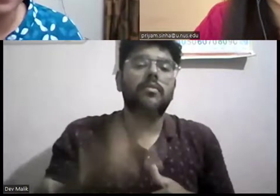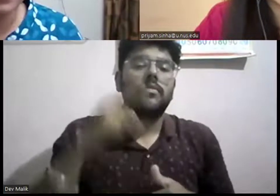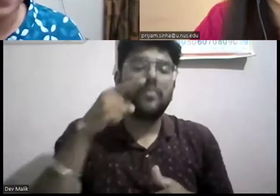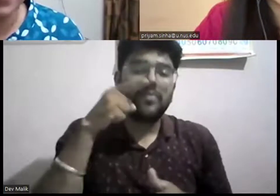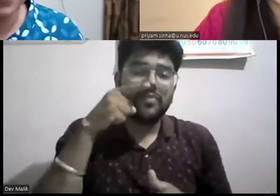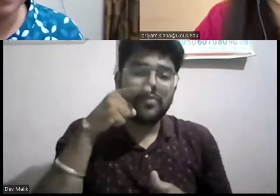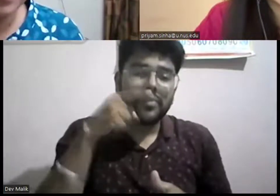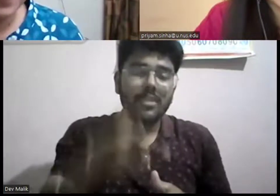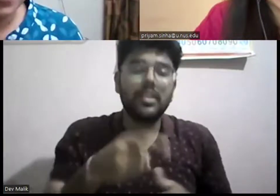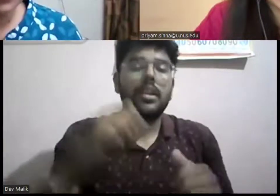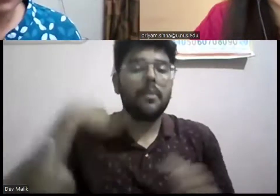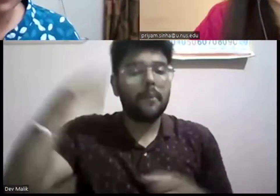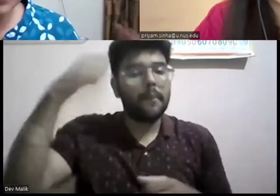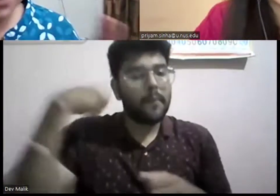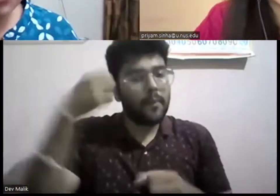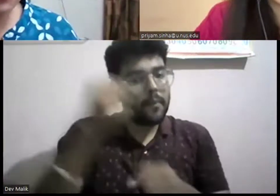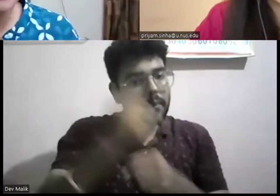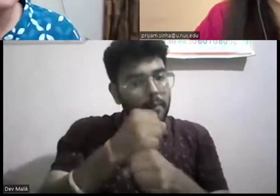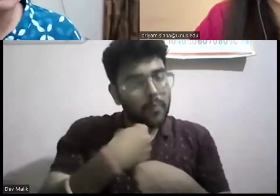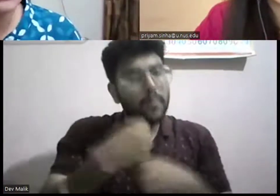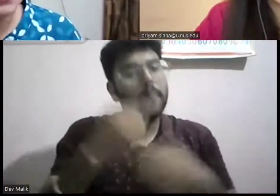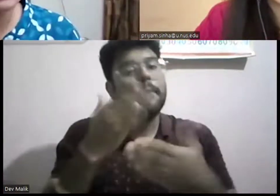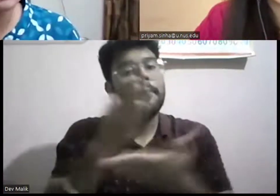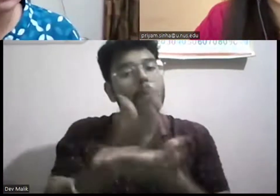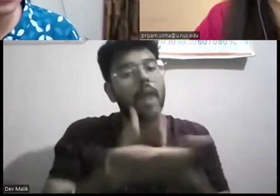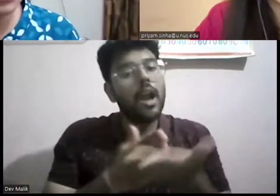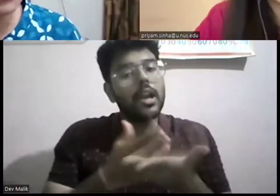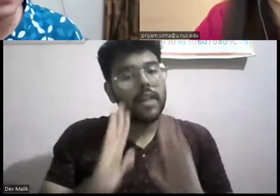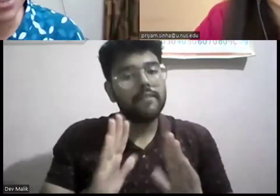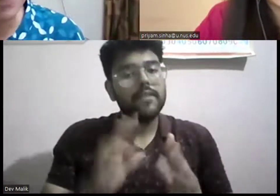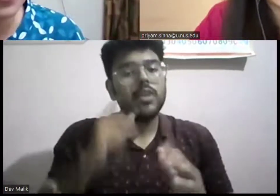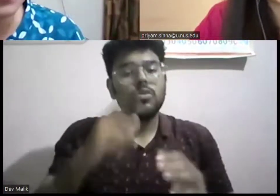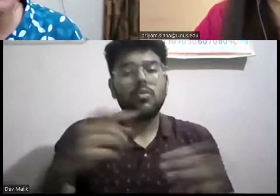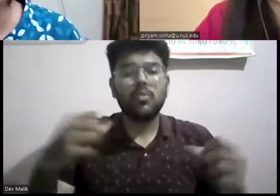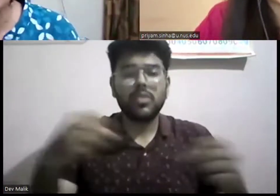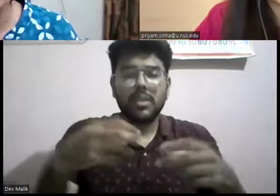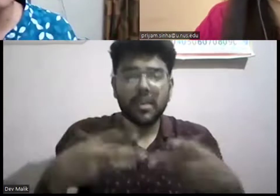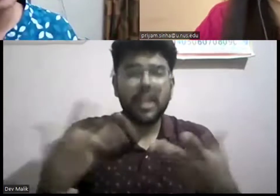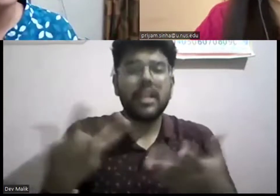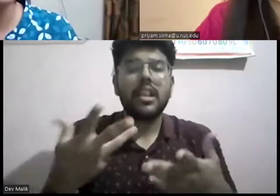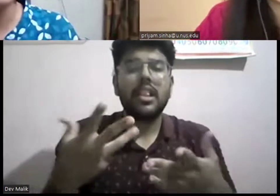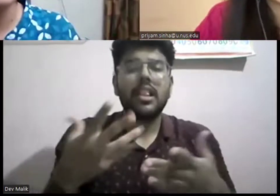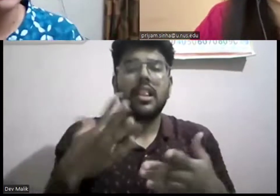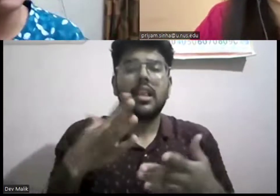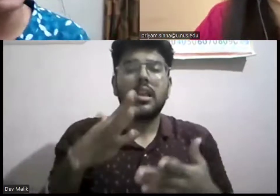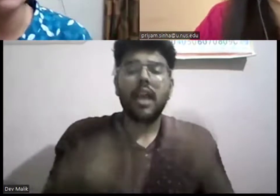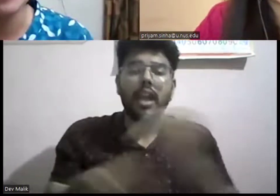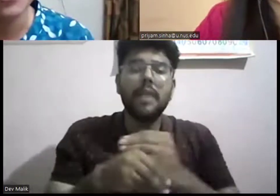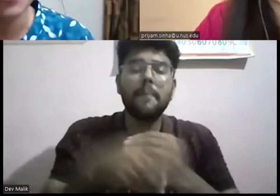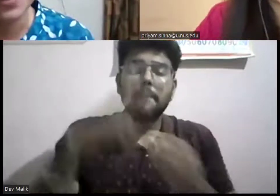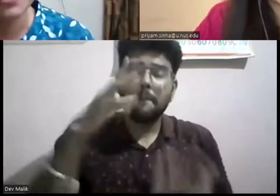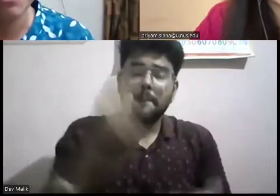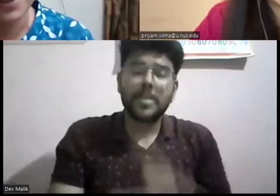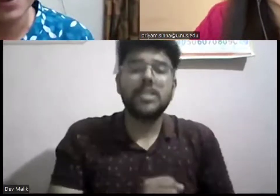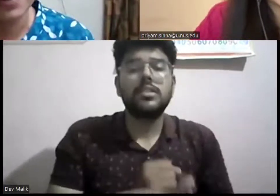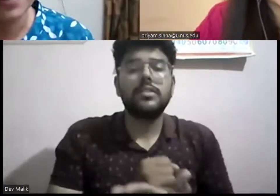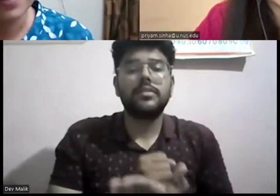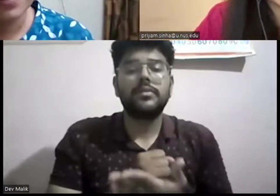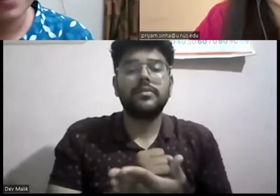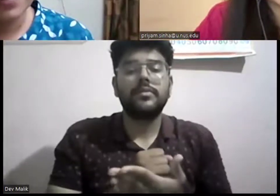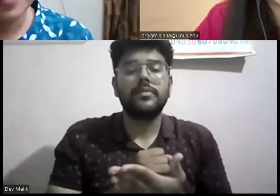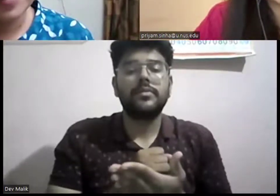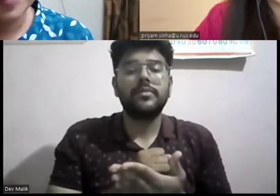of filmmaking. You need to add subtitles, you need to add captions there, and that should be true for every film that one is